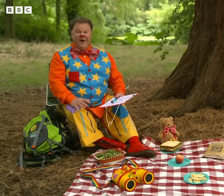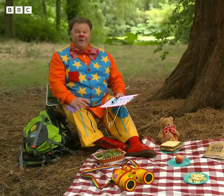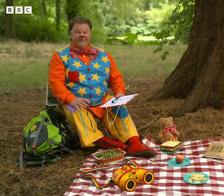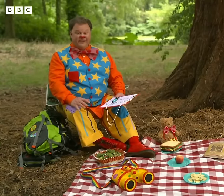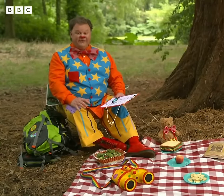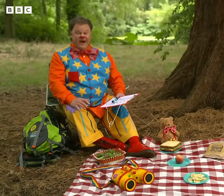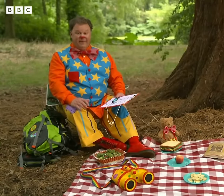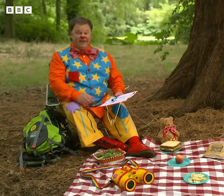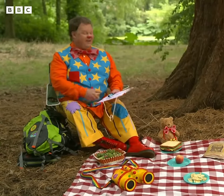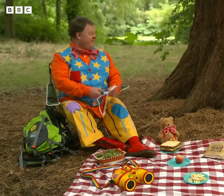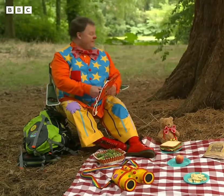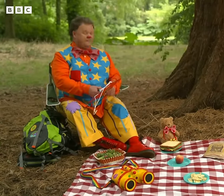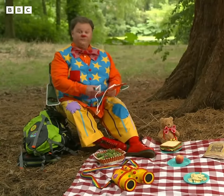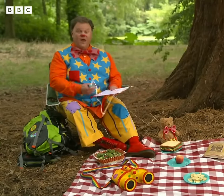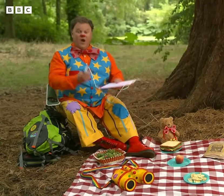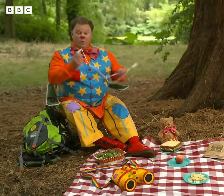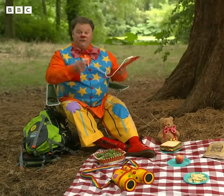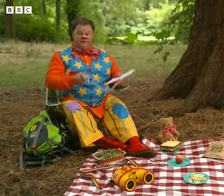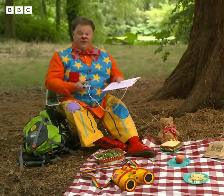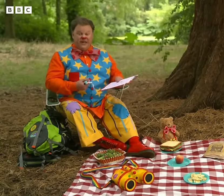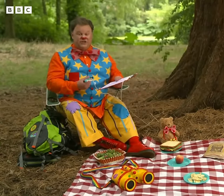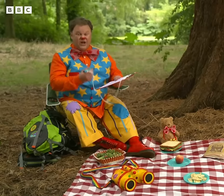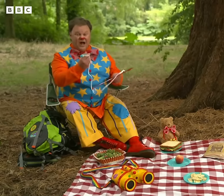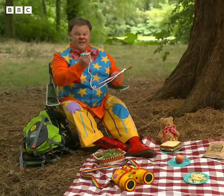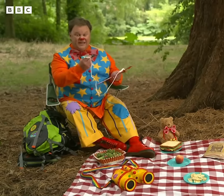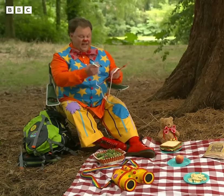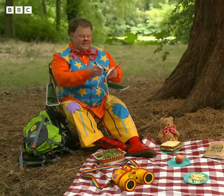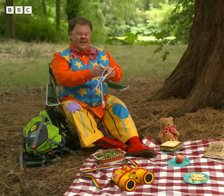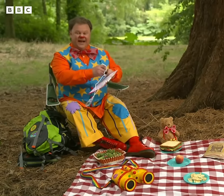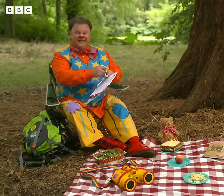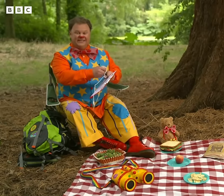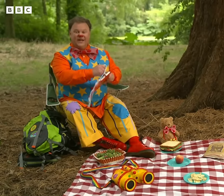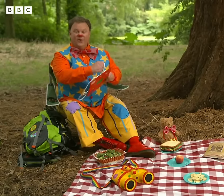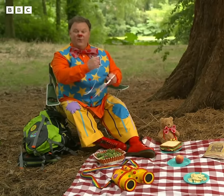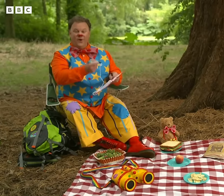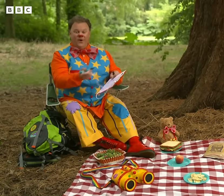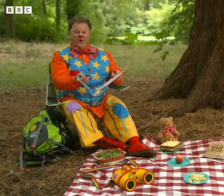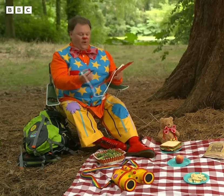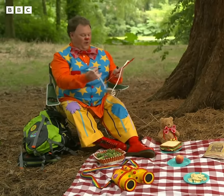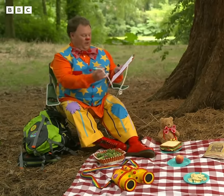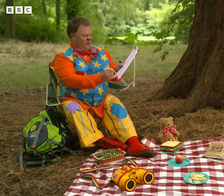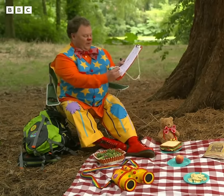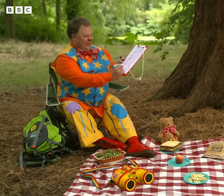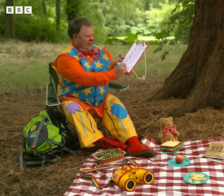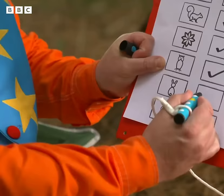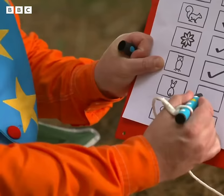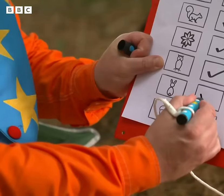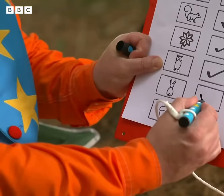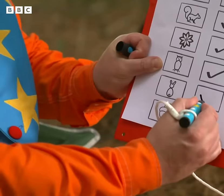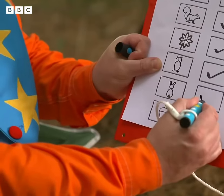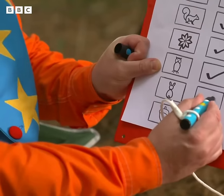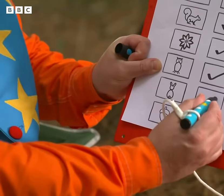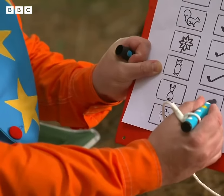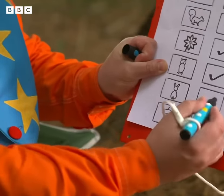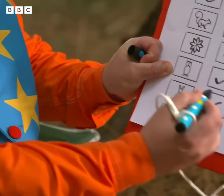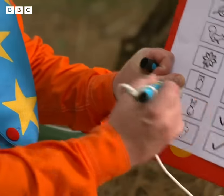Oh, it's a rabbit! We finished our nature hunt. Woohoo! Look! Well done,